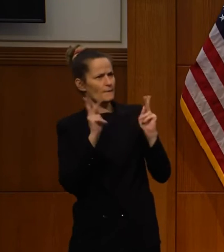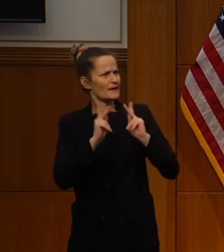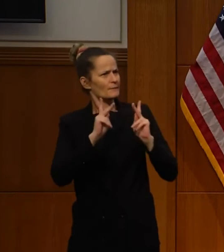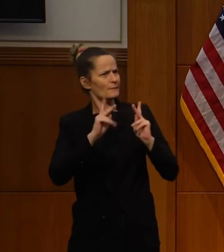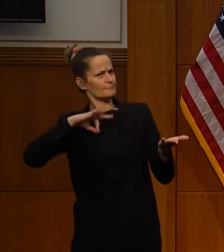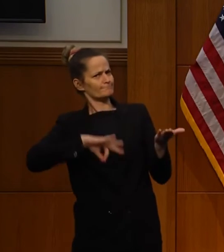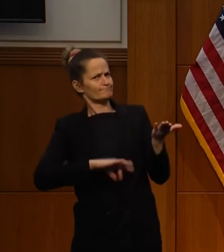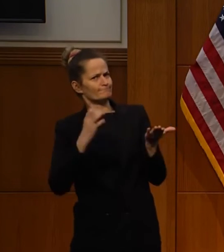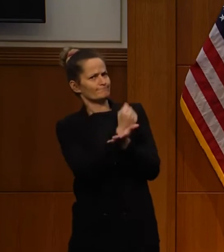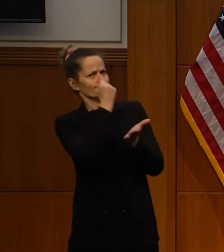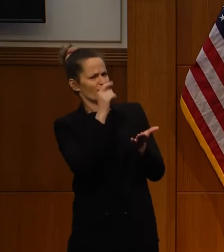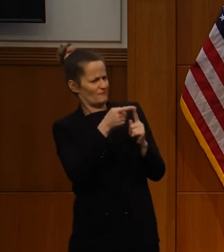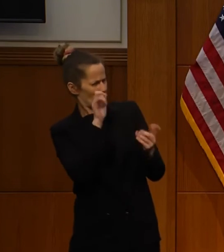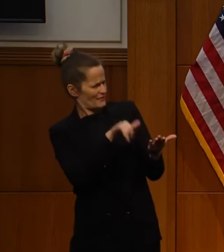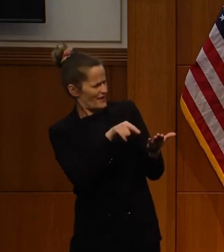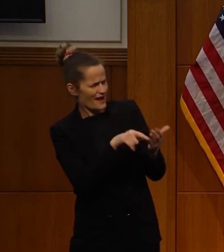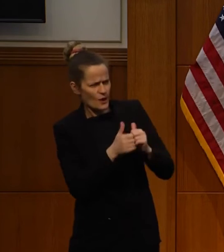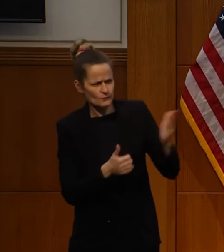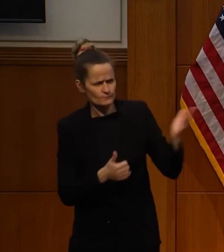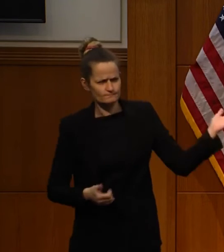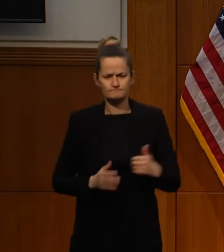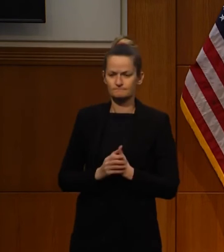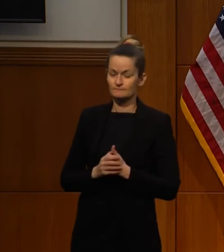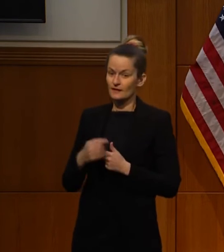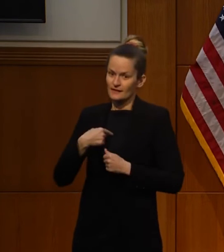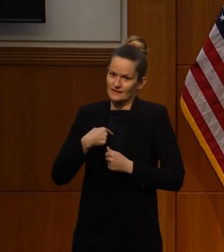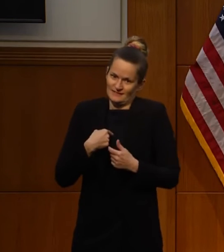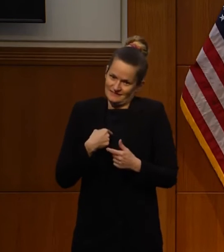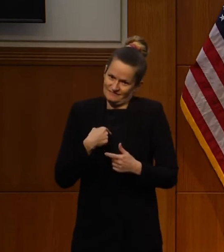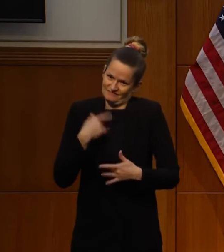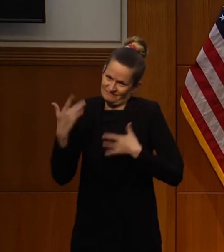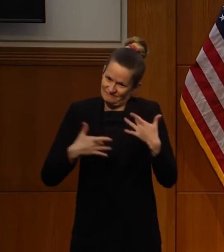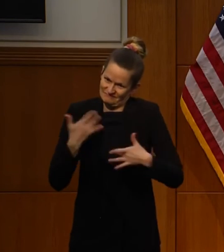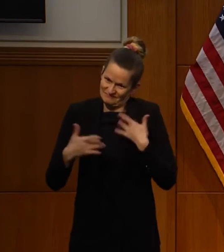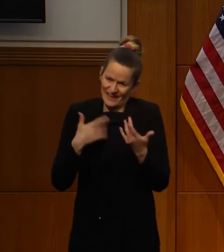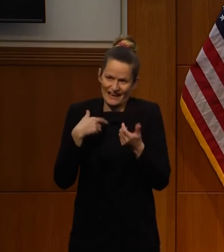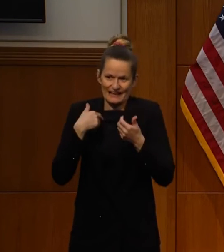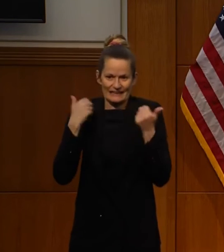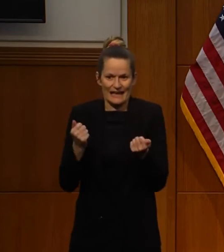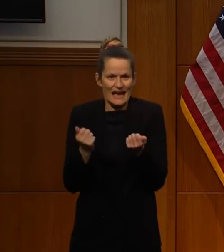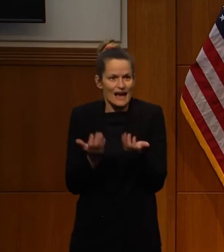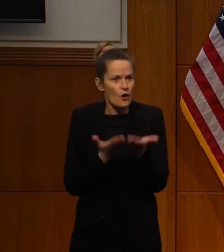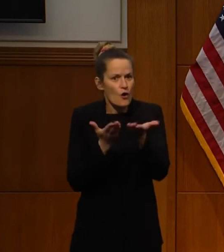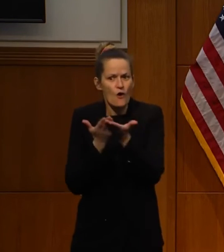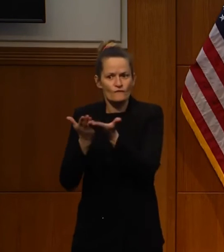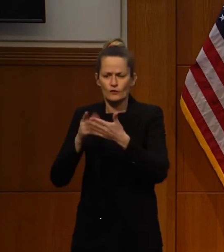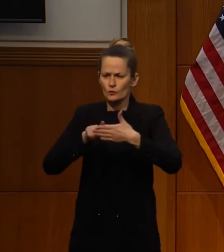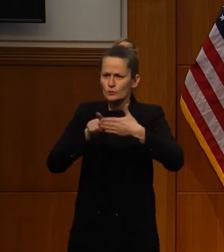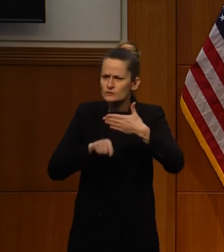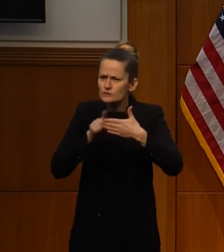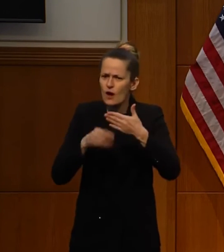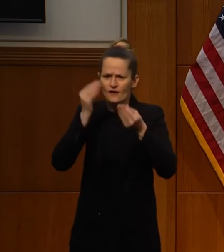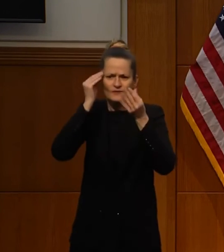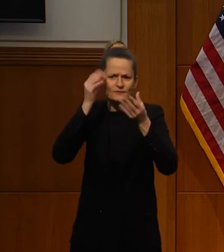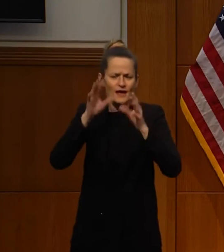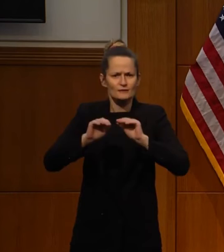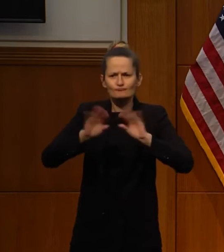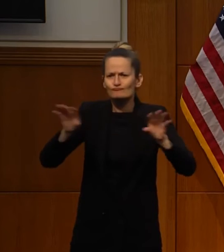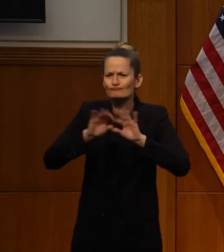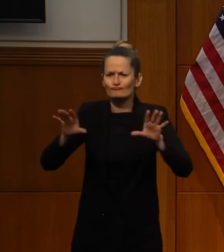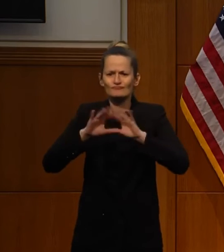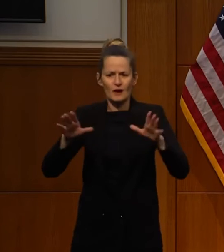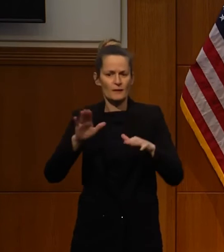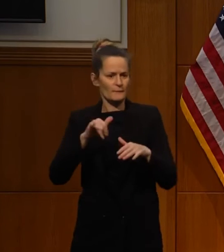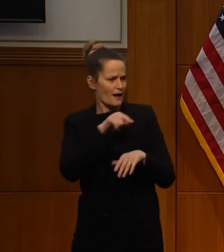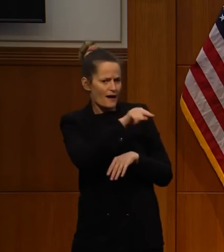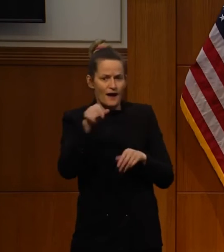we're excited this year that we're going to be able to offer information about results, absentee results by precinct. It's going to provide a